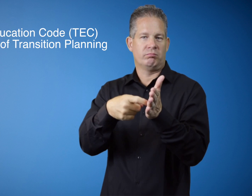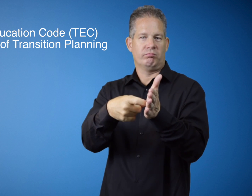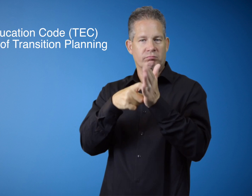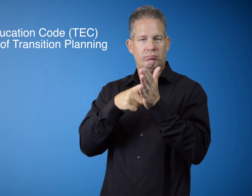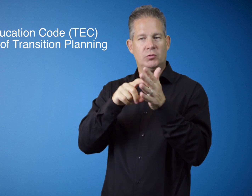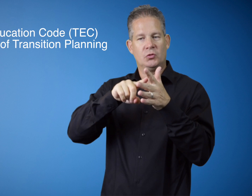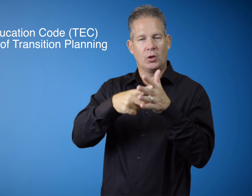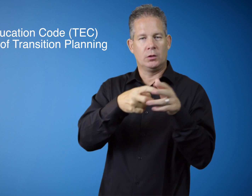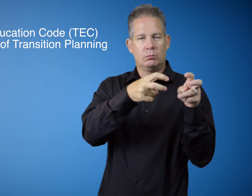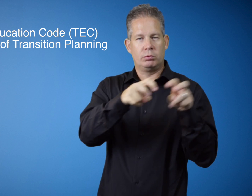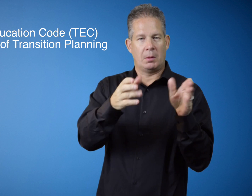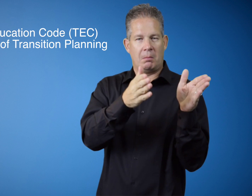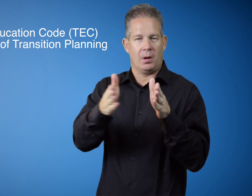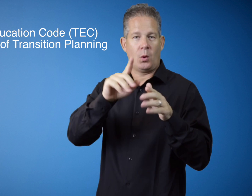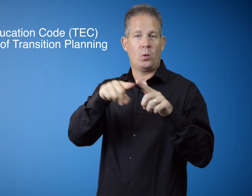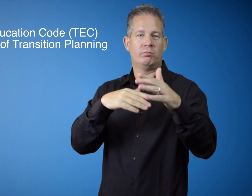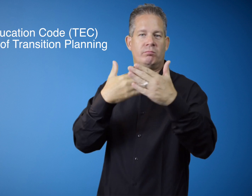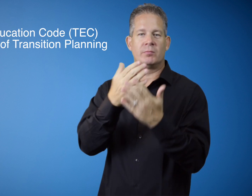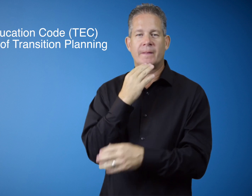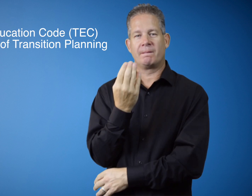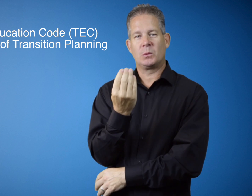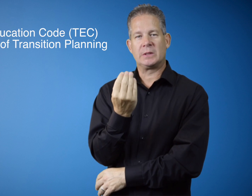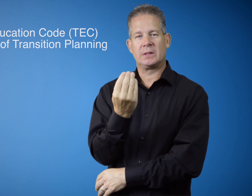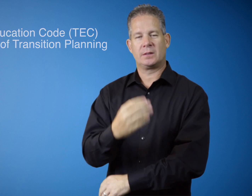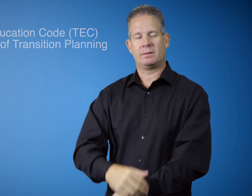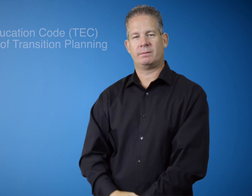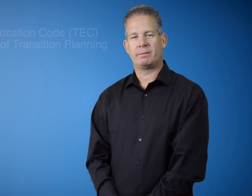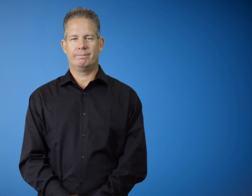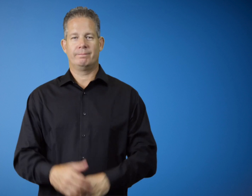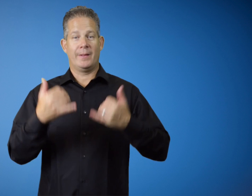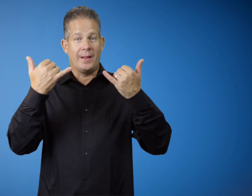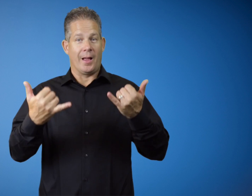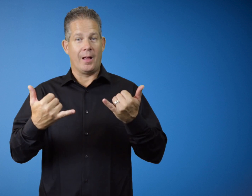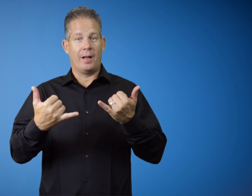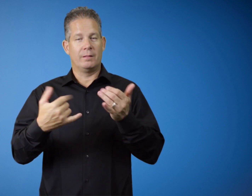is a law that requires that transition planning begin when you are 14 years old.